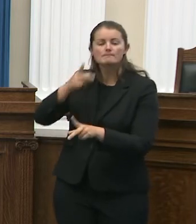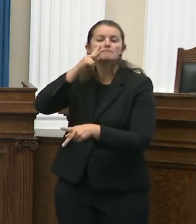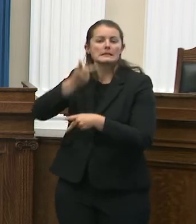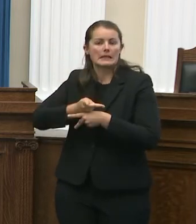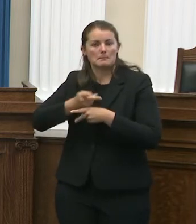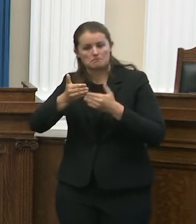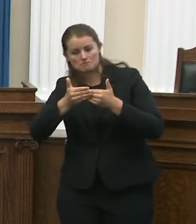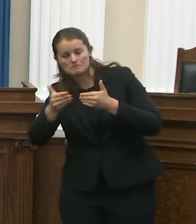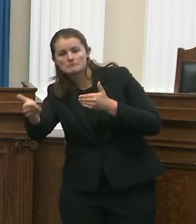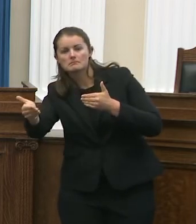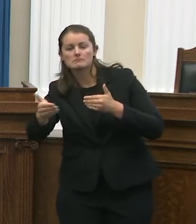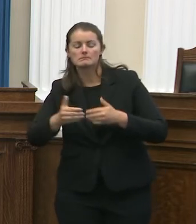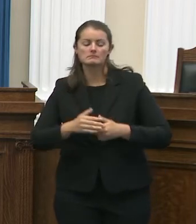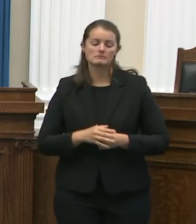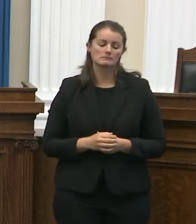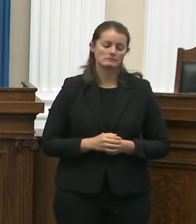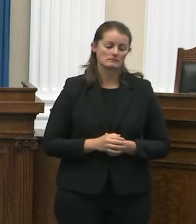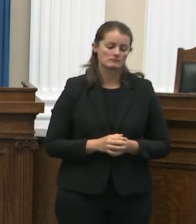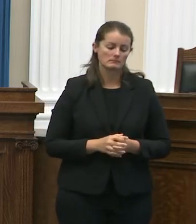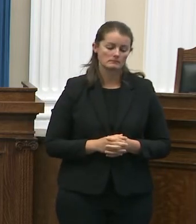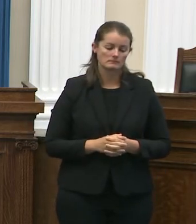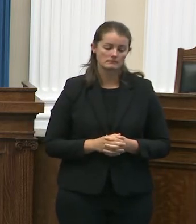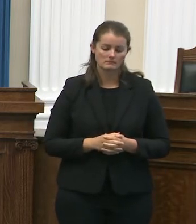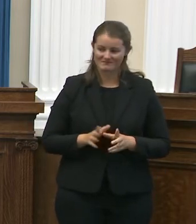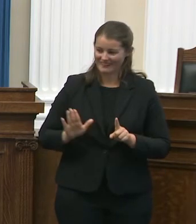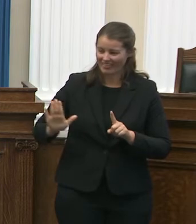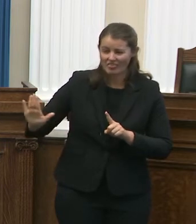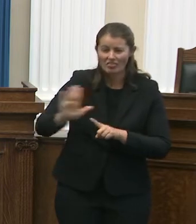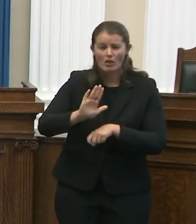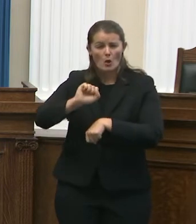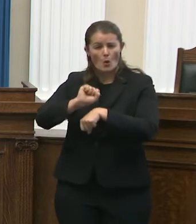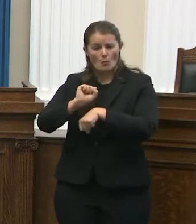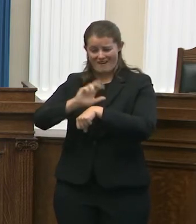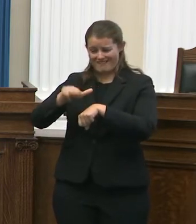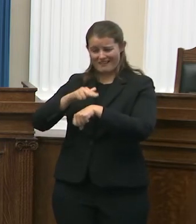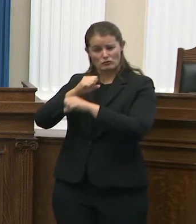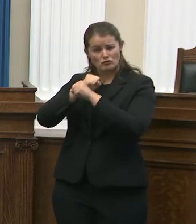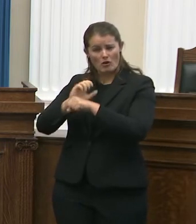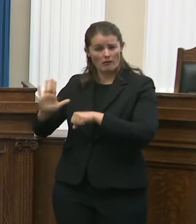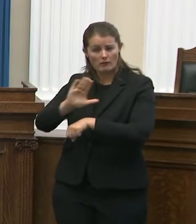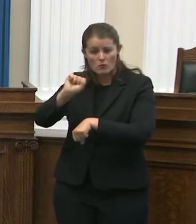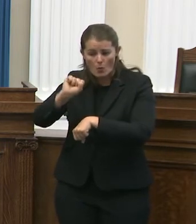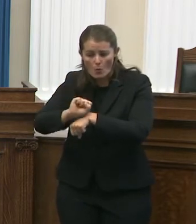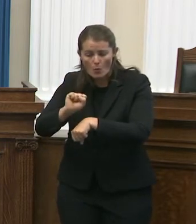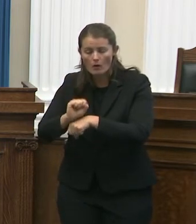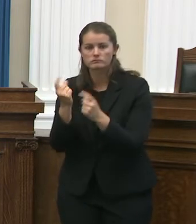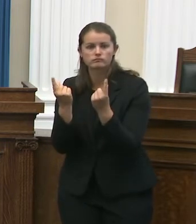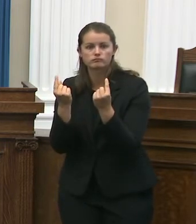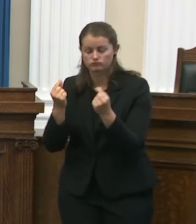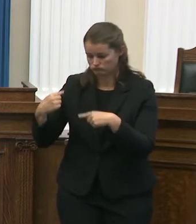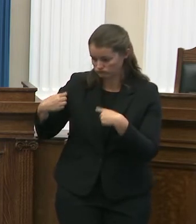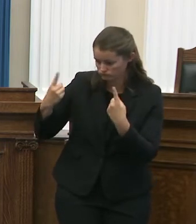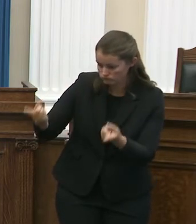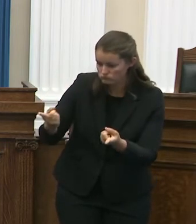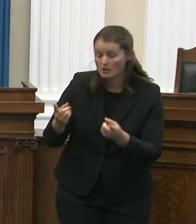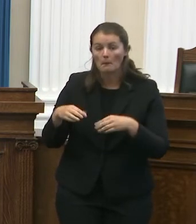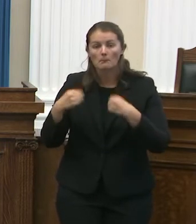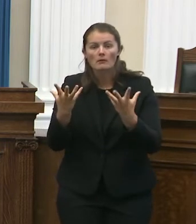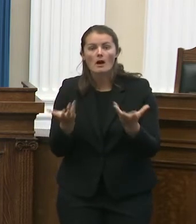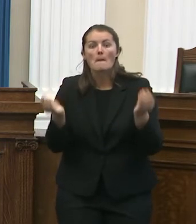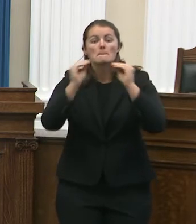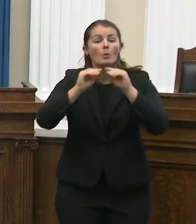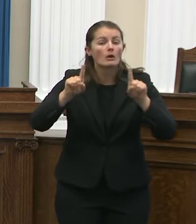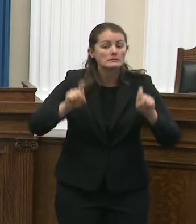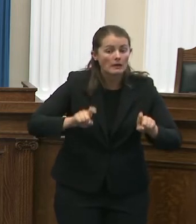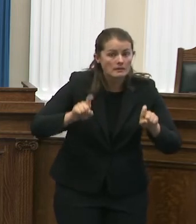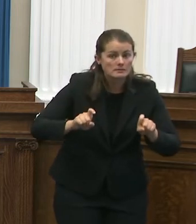conduct community-based testing, lab capacity, contact tracing, and other critical capabilities for our effort